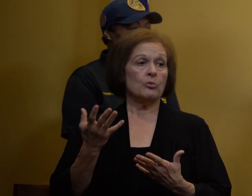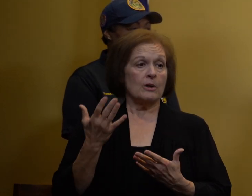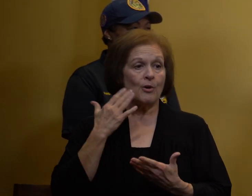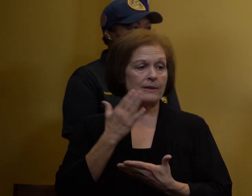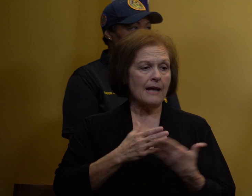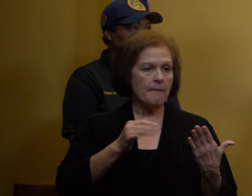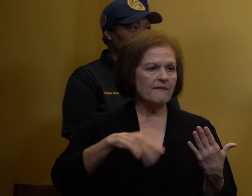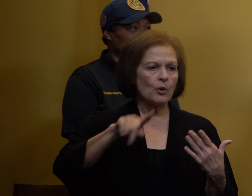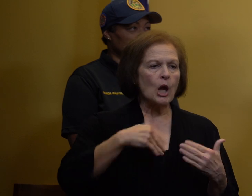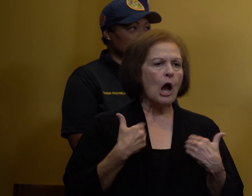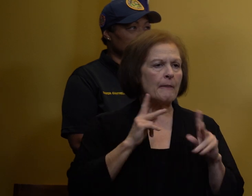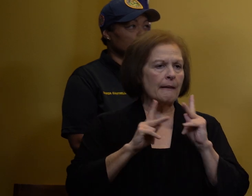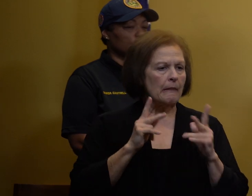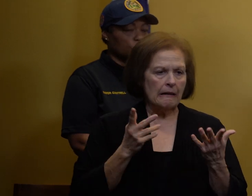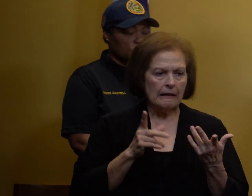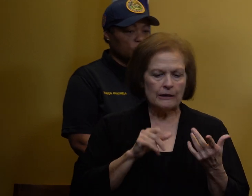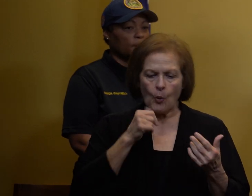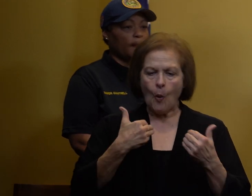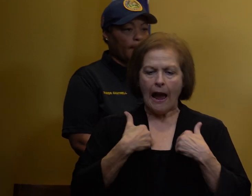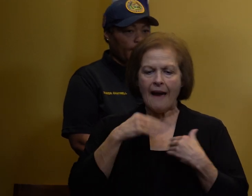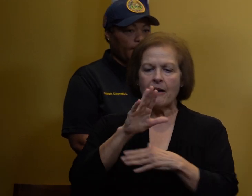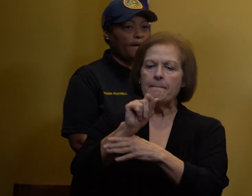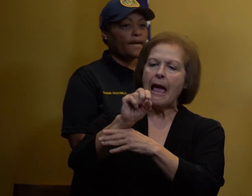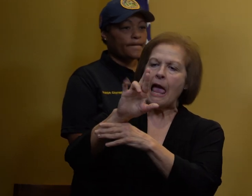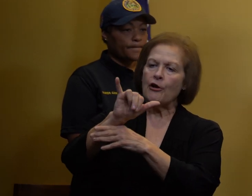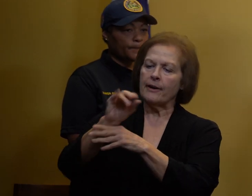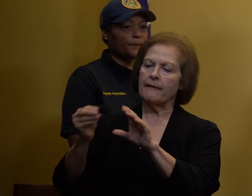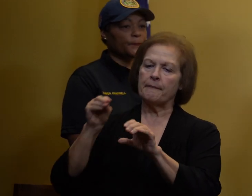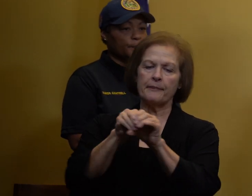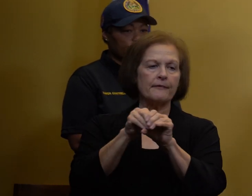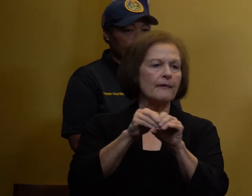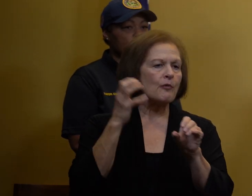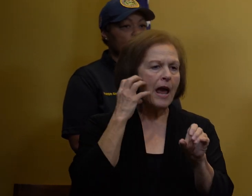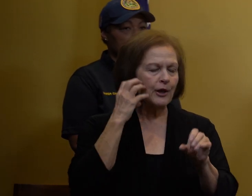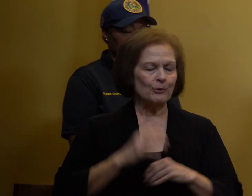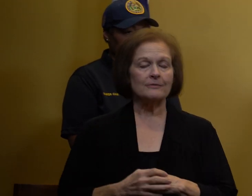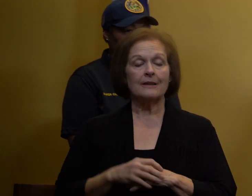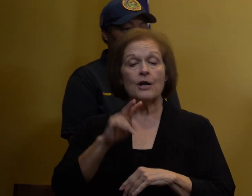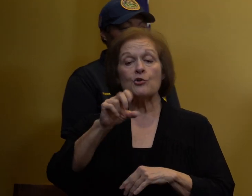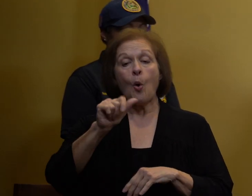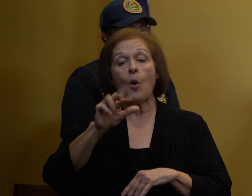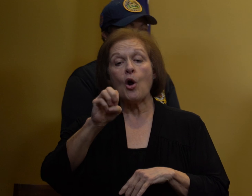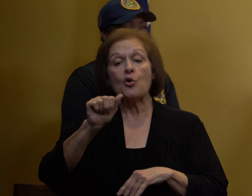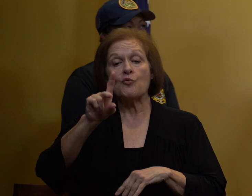lot of young people nowadays, but if you don't have a battery-powered radio, Colin touched on it, right? NOLA ready. Text